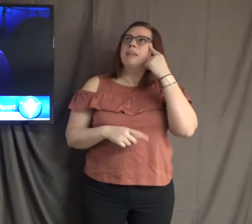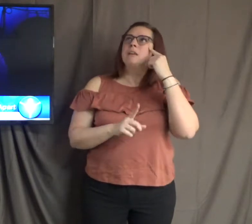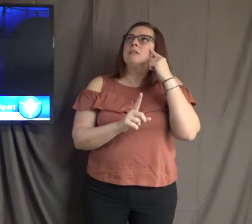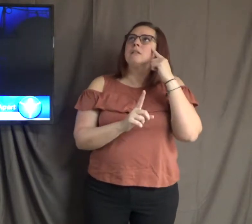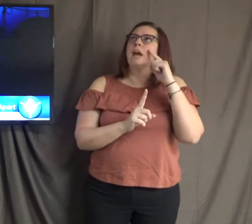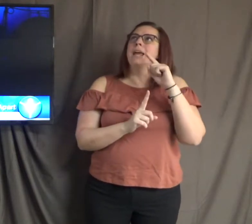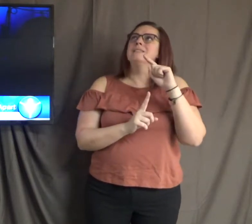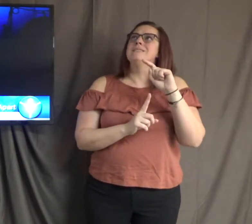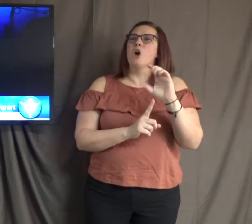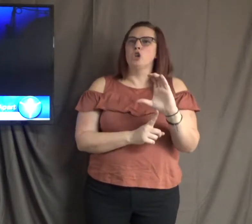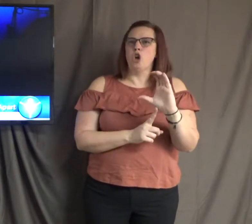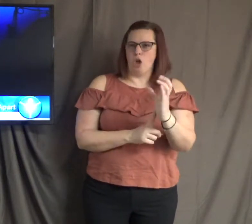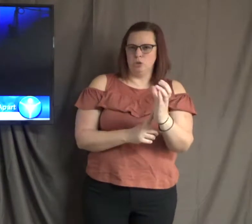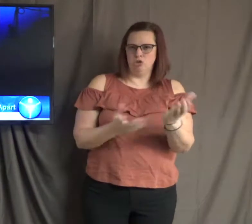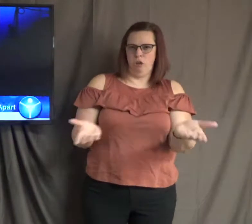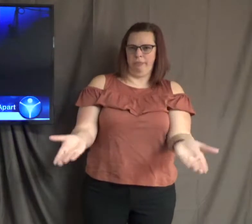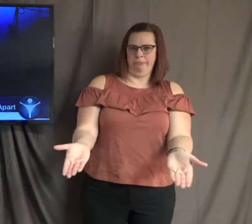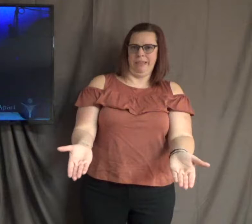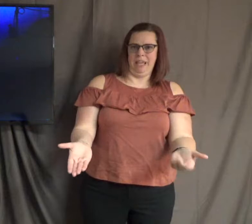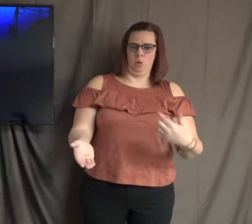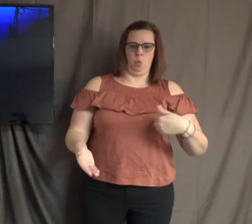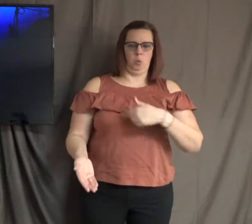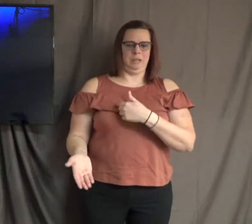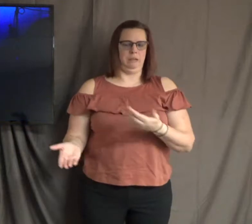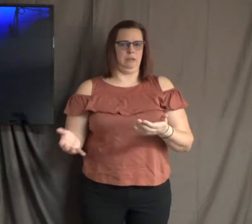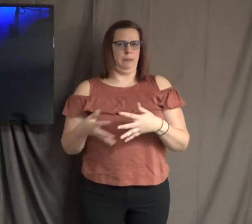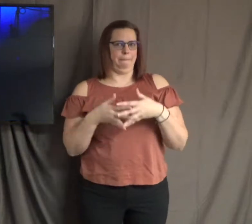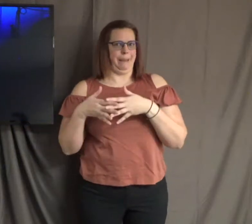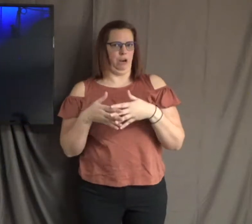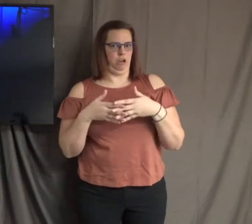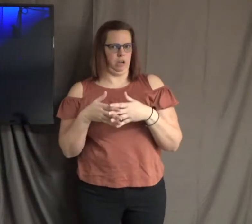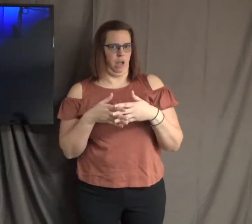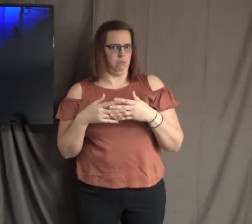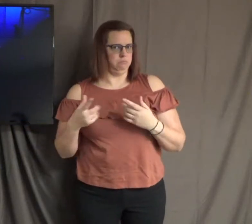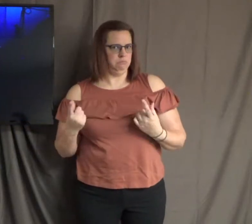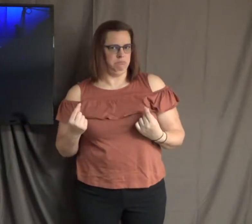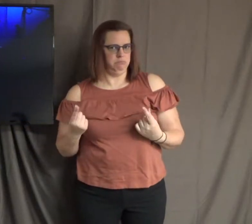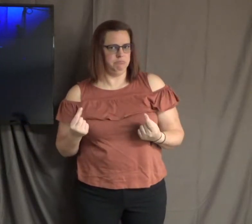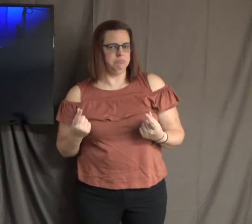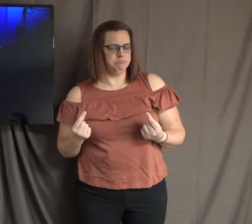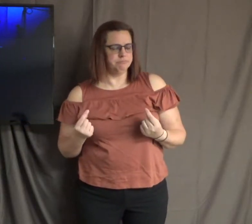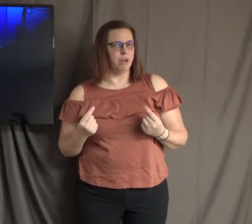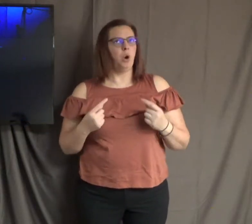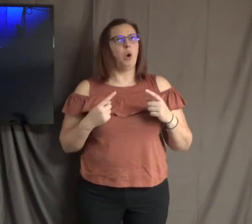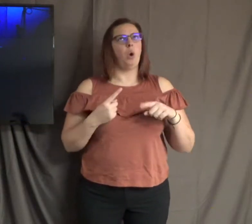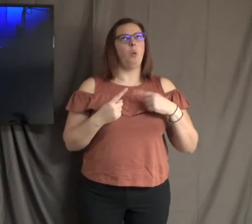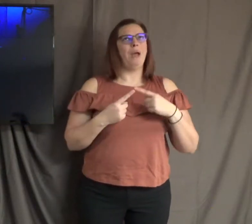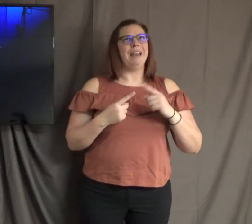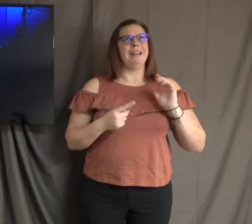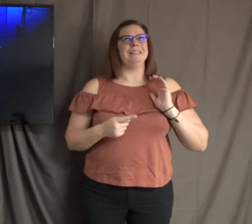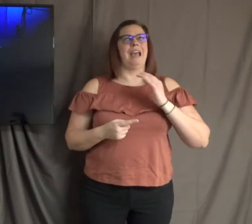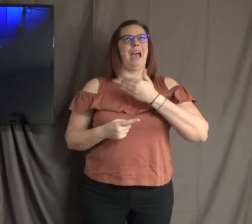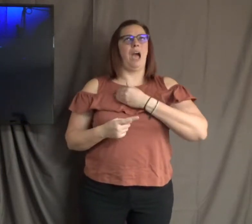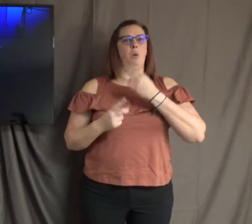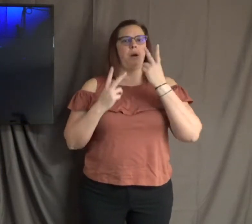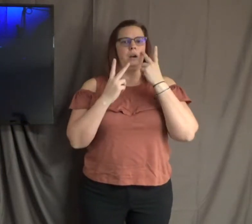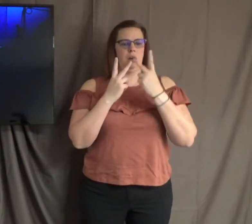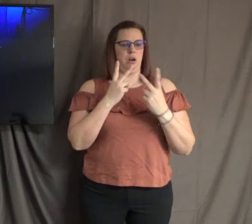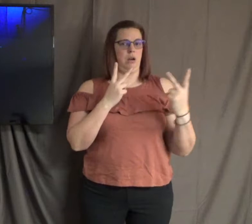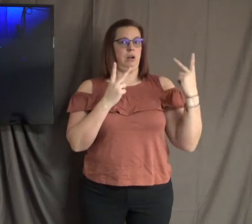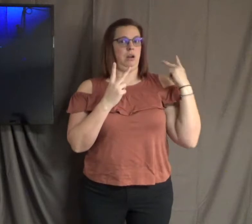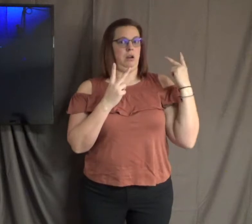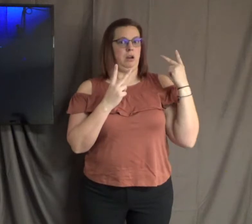we folks here in America sometimes do, is sometimes when it comes to our memories, we're not